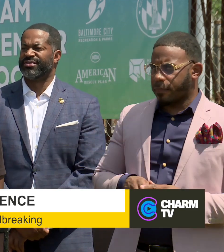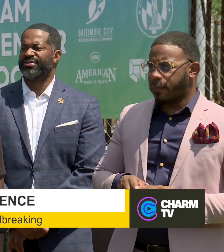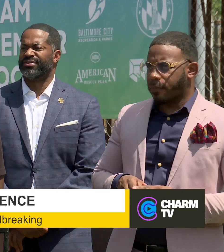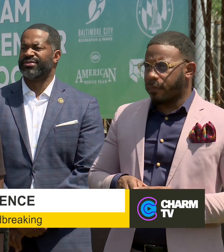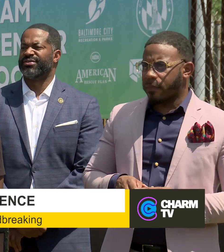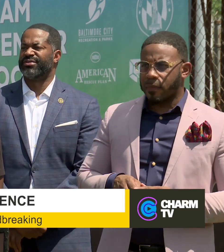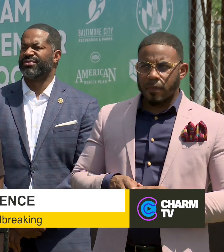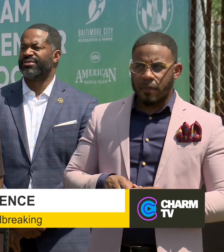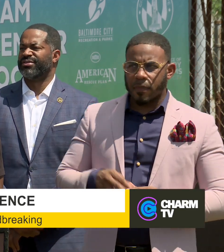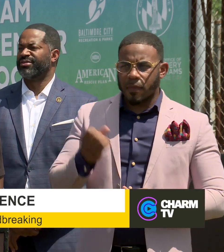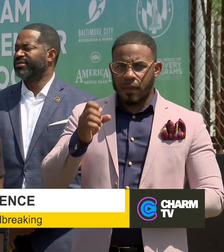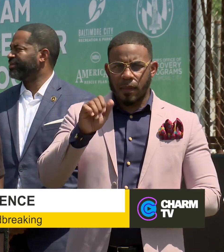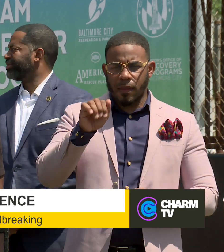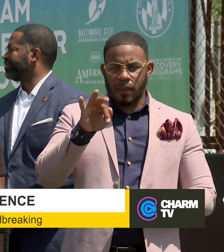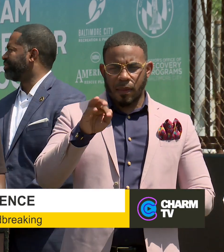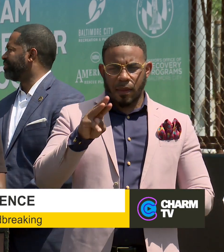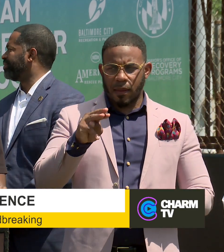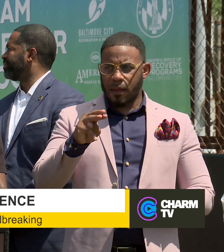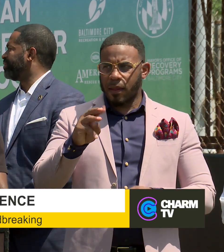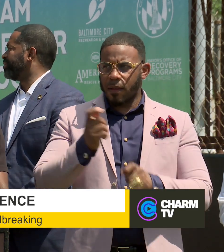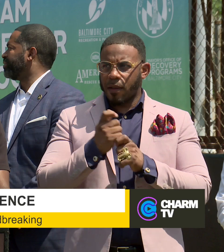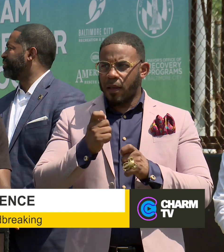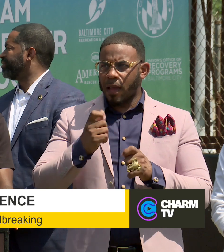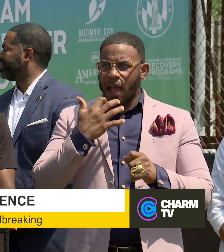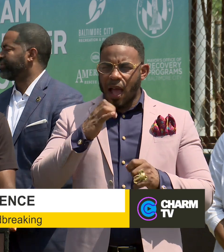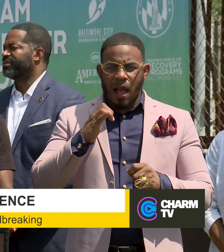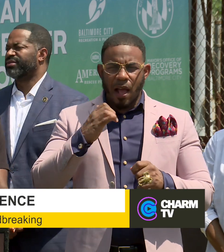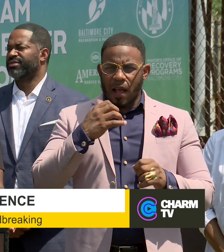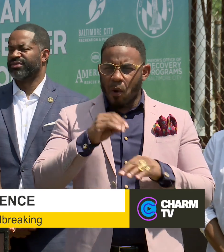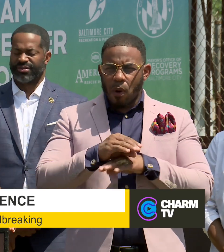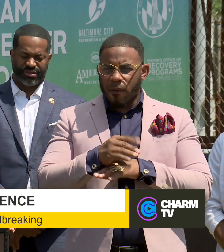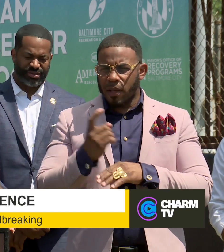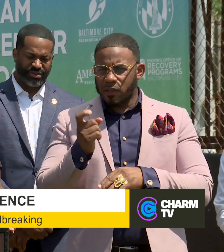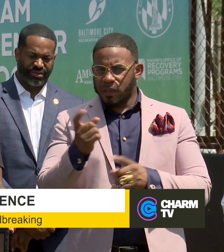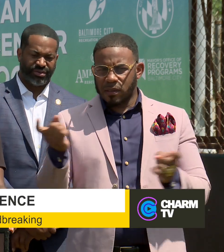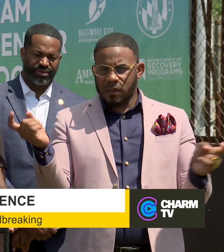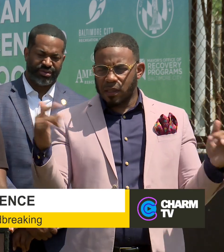Go ahead. Yep.